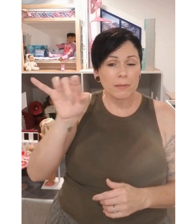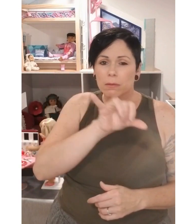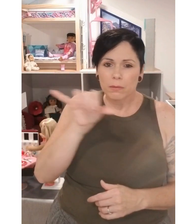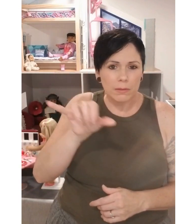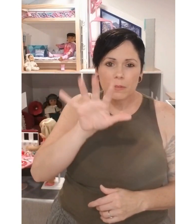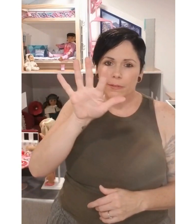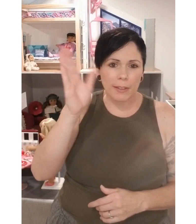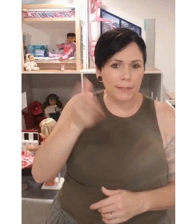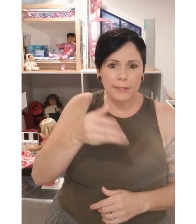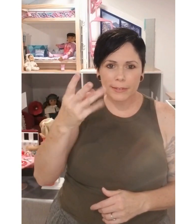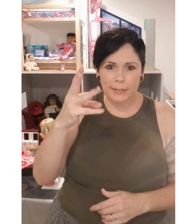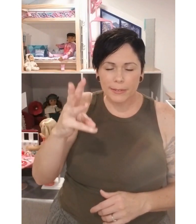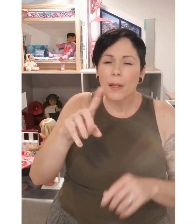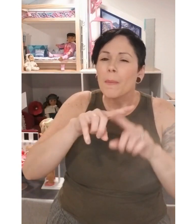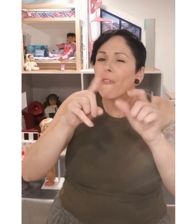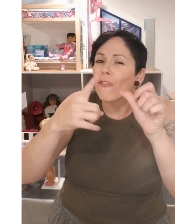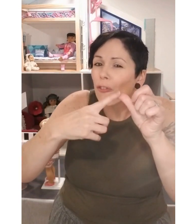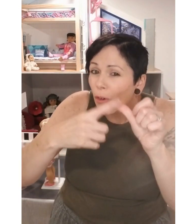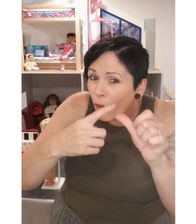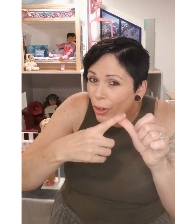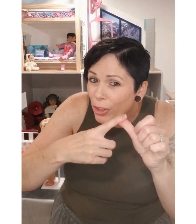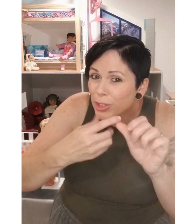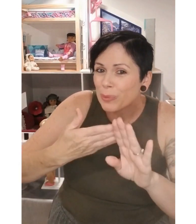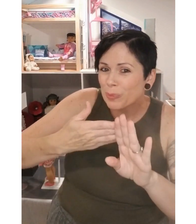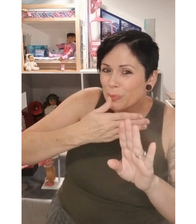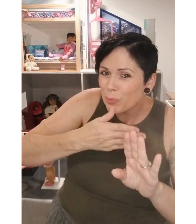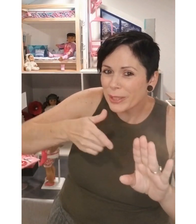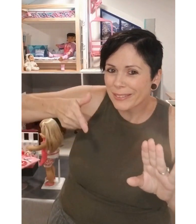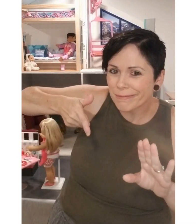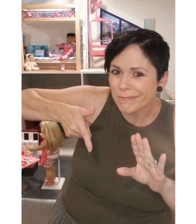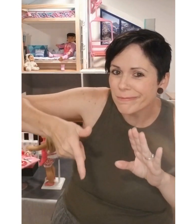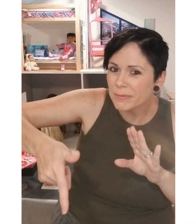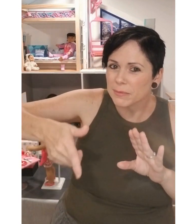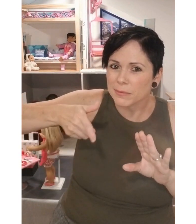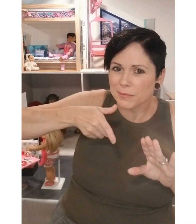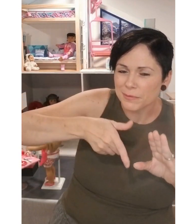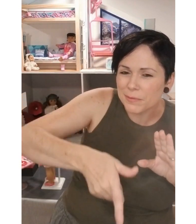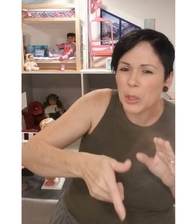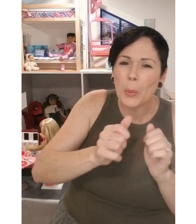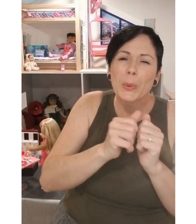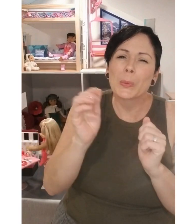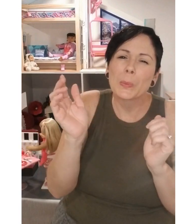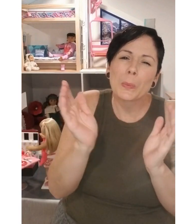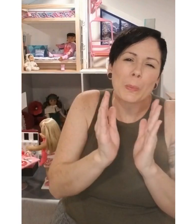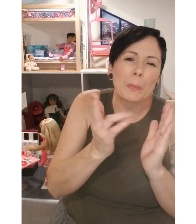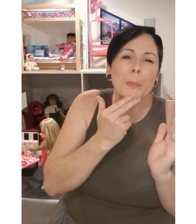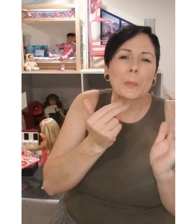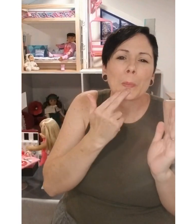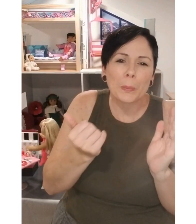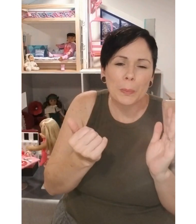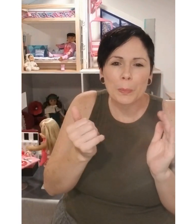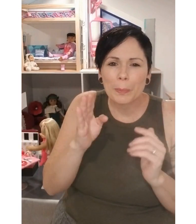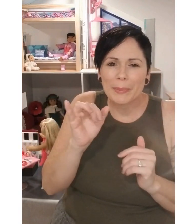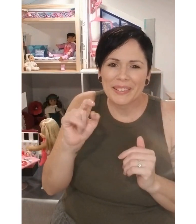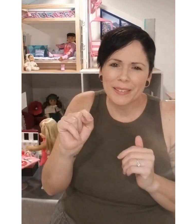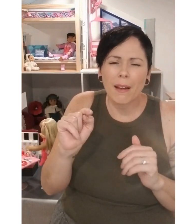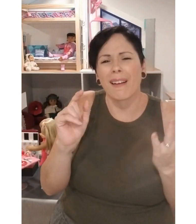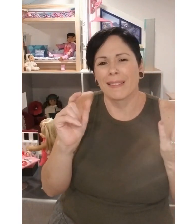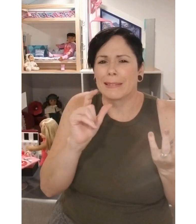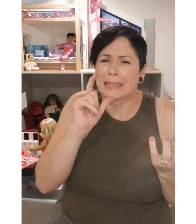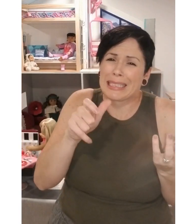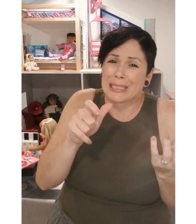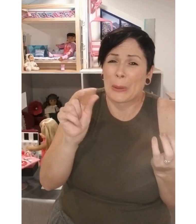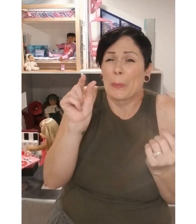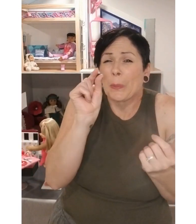definitely knew that I wanted to pre-drill, or that 5/16 drill bit was gonna go all over the wood. Um, I started with this little tiny drill